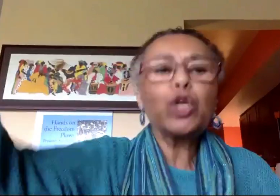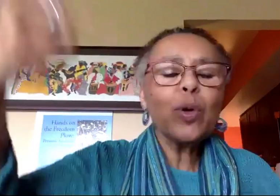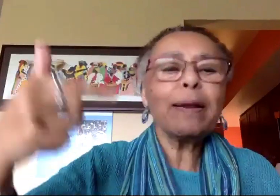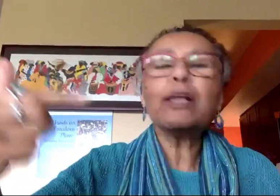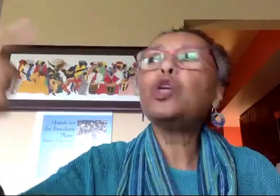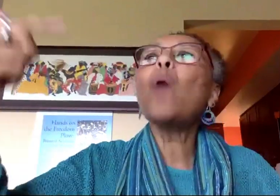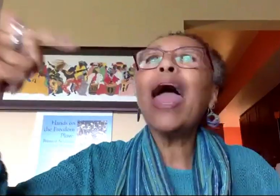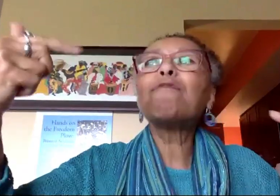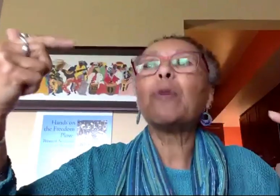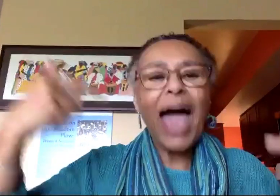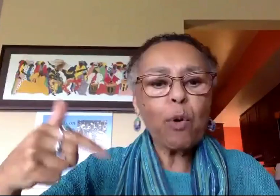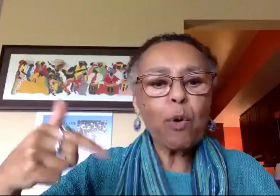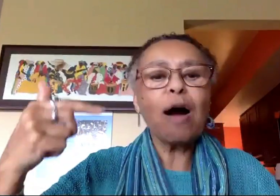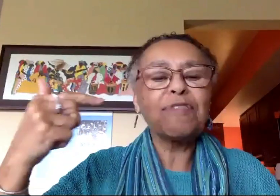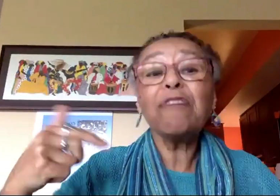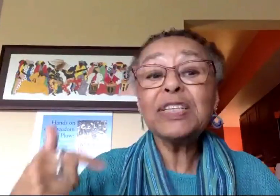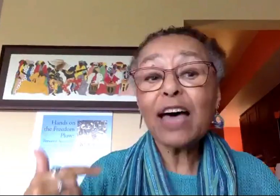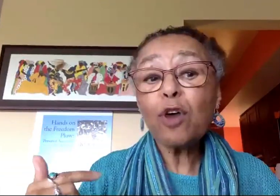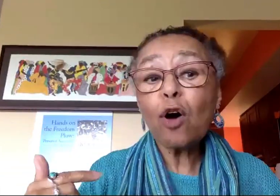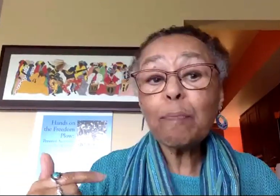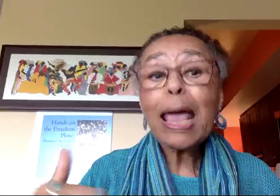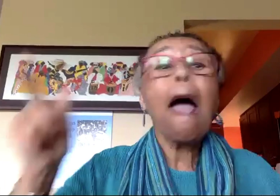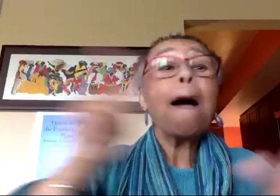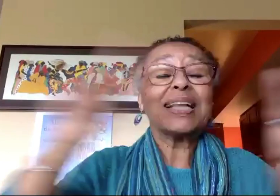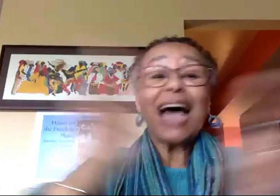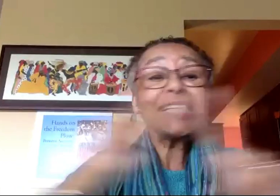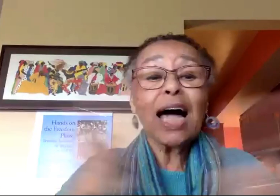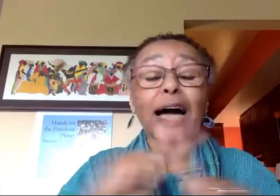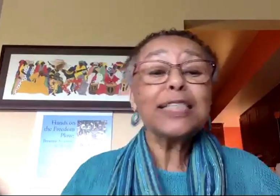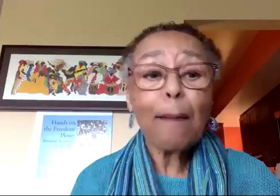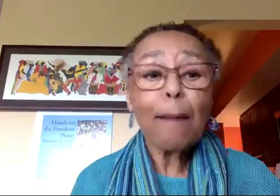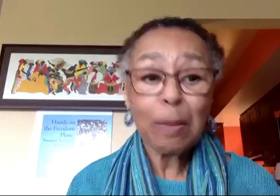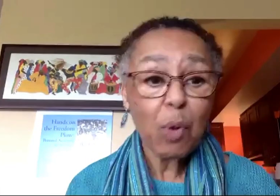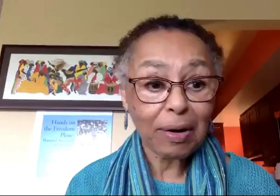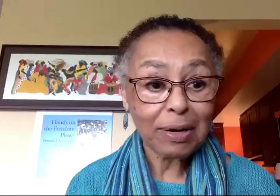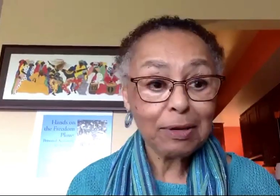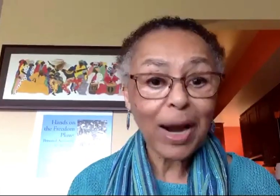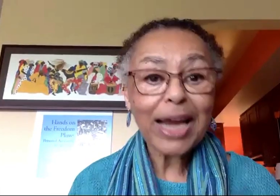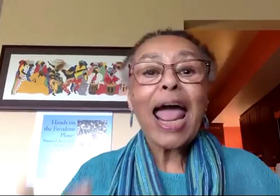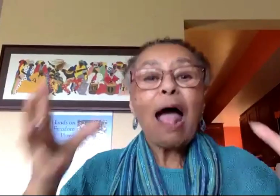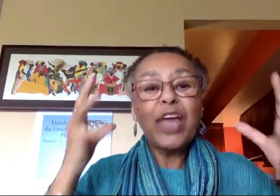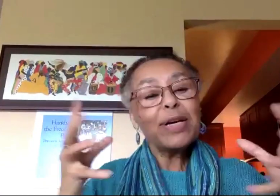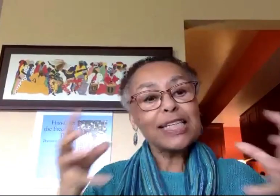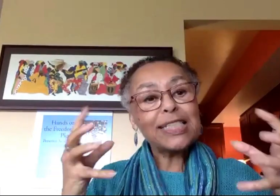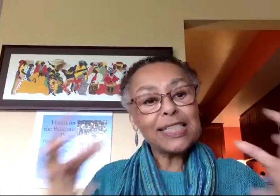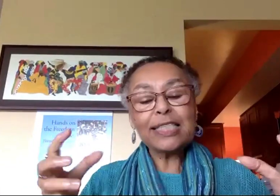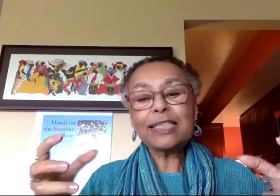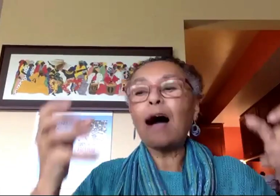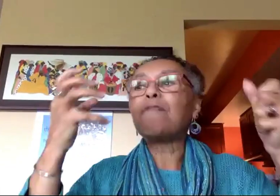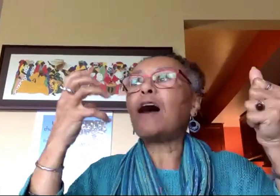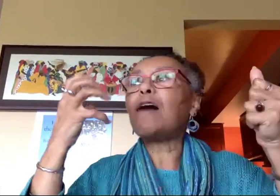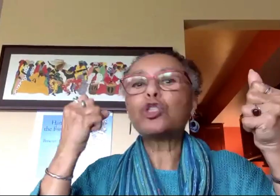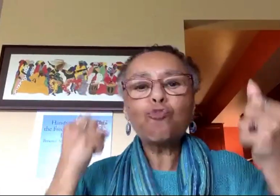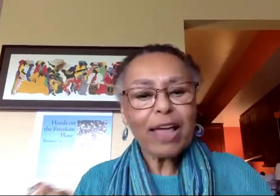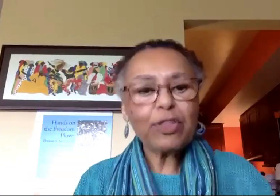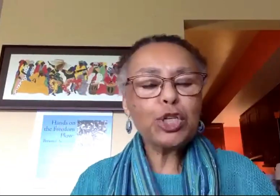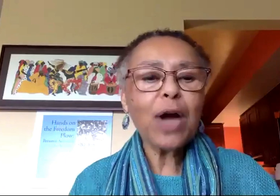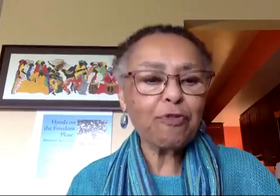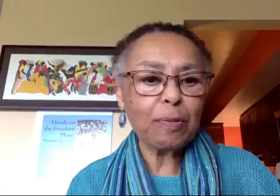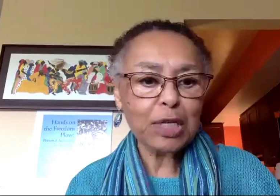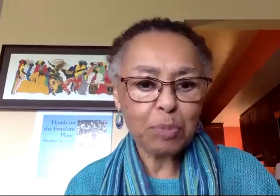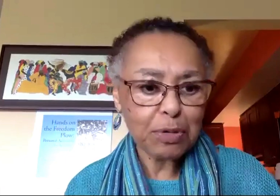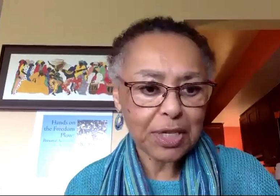that you have the power of life and death over me, but that's not gonna stop me anymore, right? There is a sense of strength